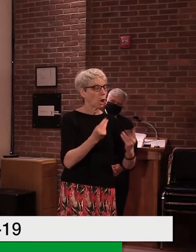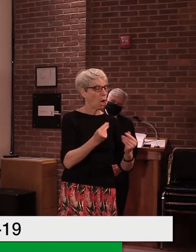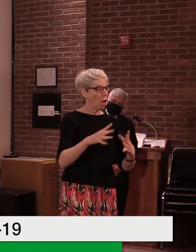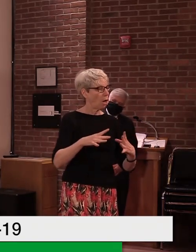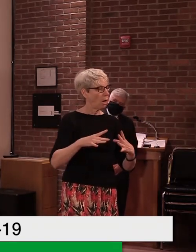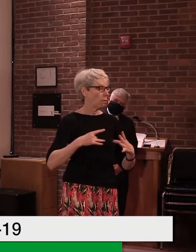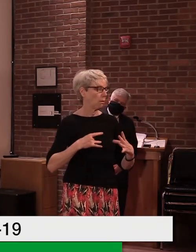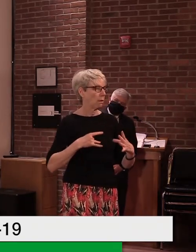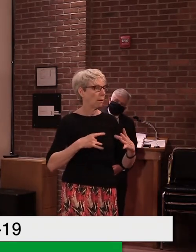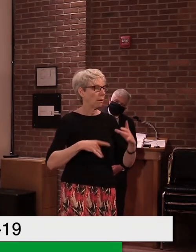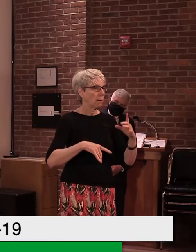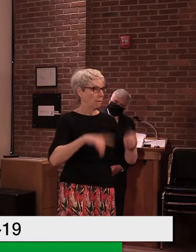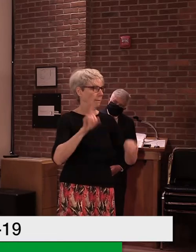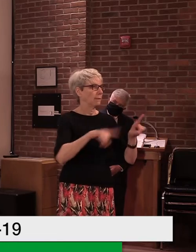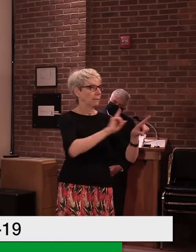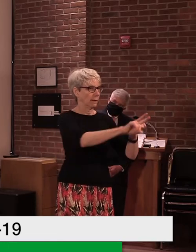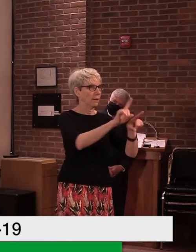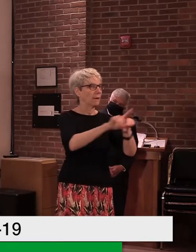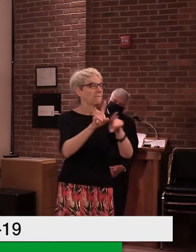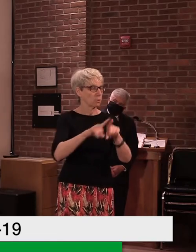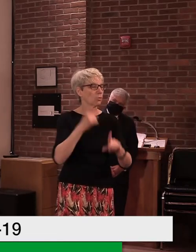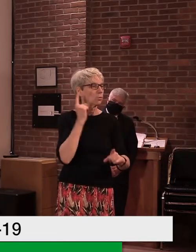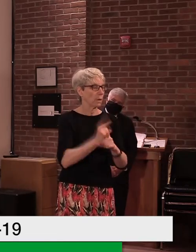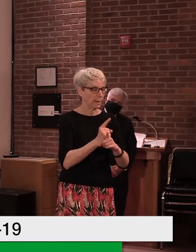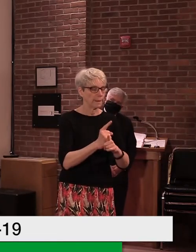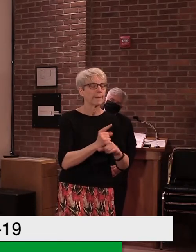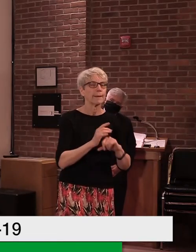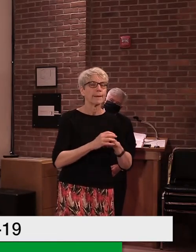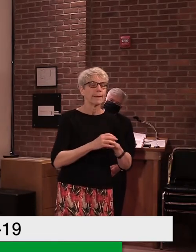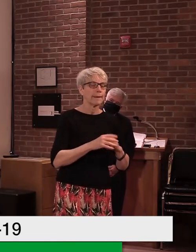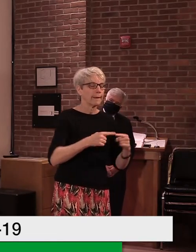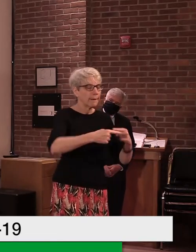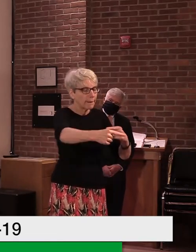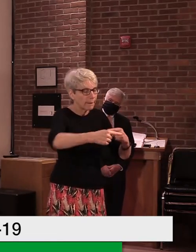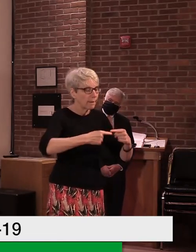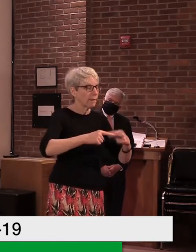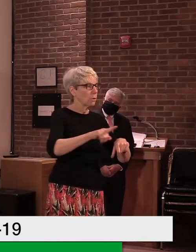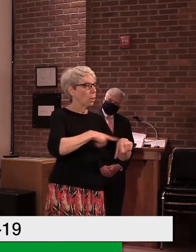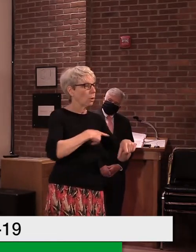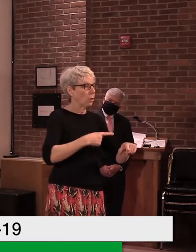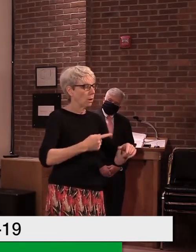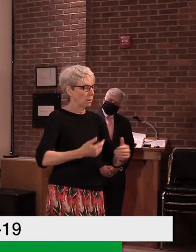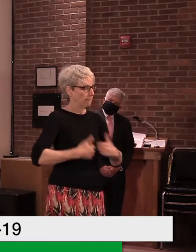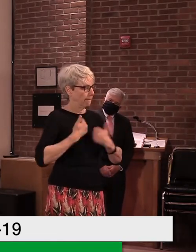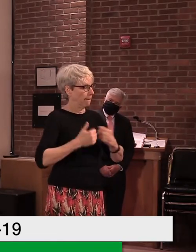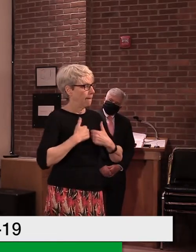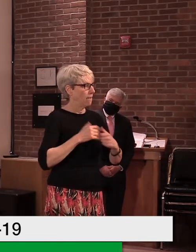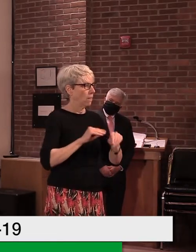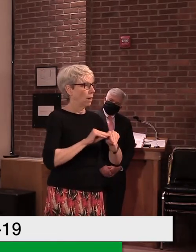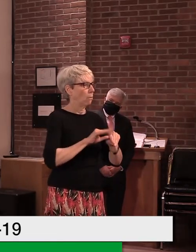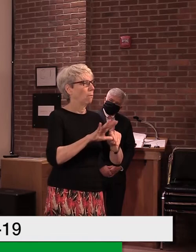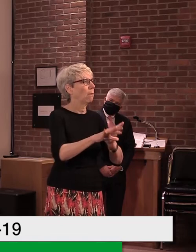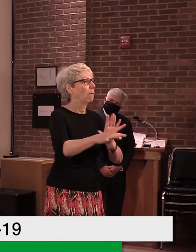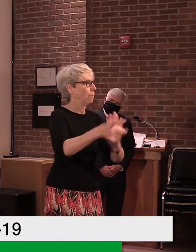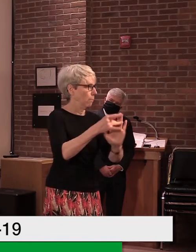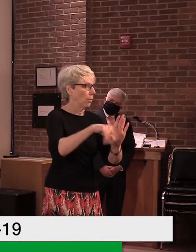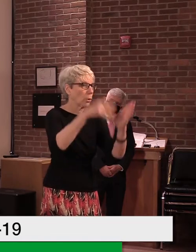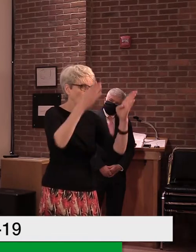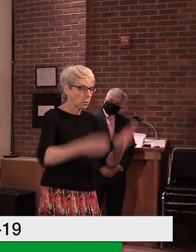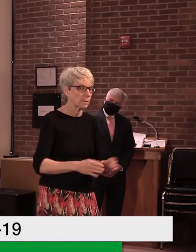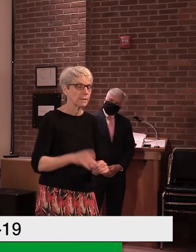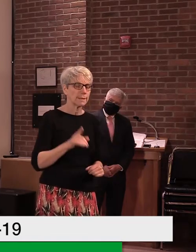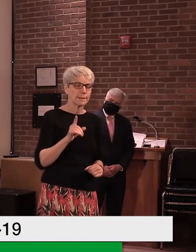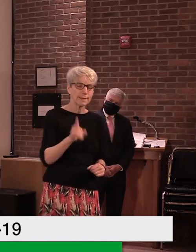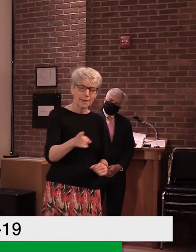or cloth. There are different times. I'm glad you asked the question, because I'd actually like to look back